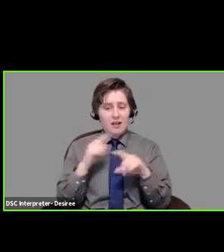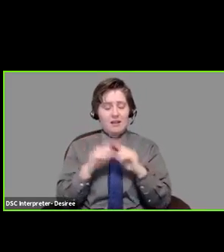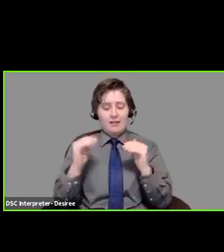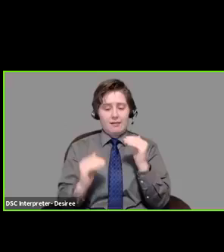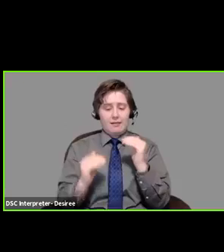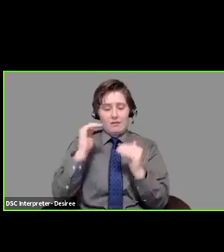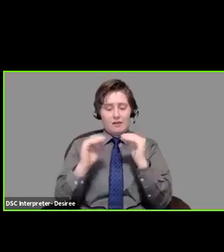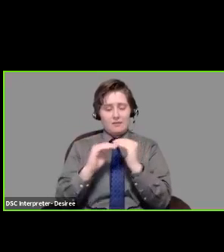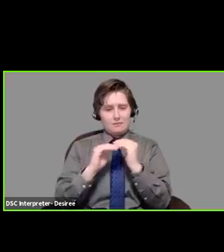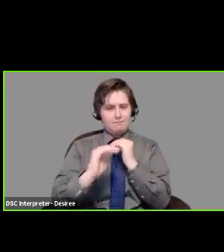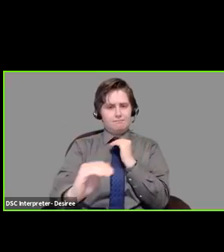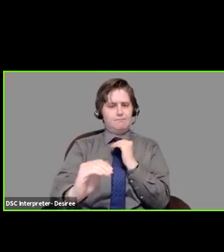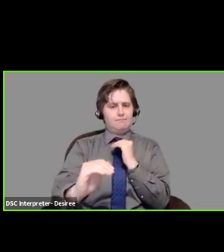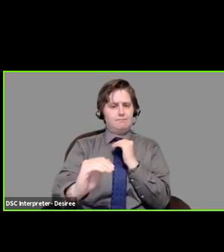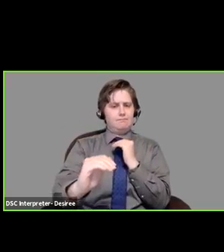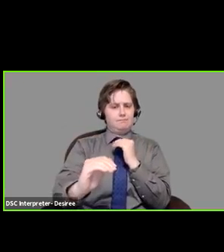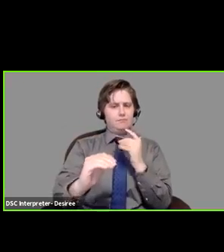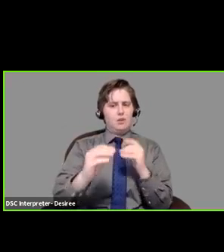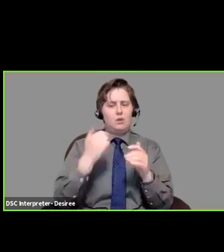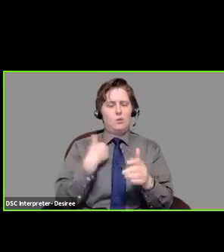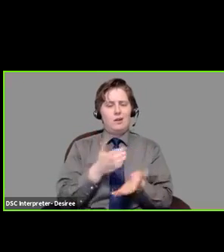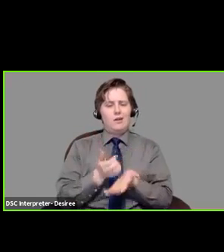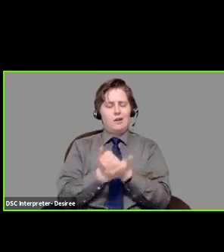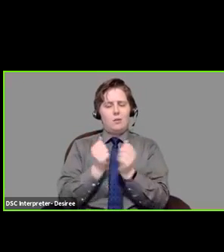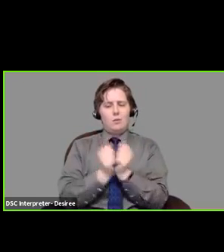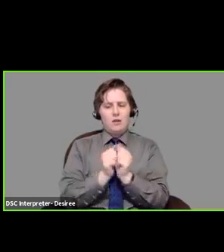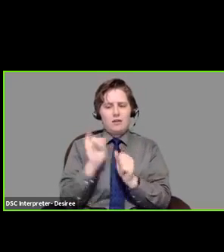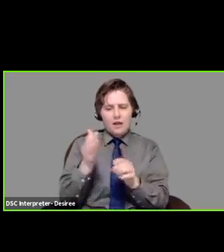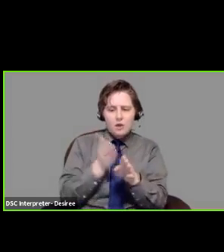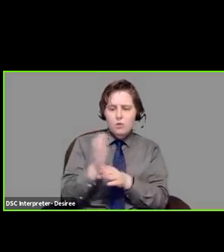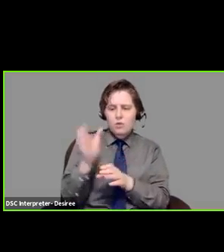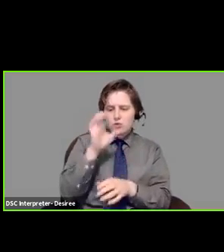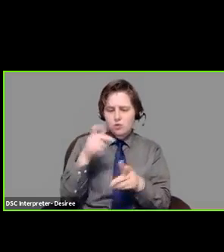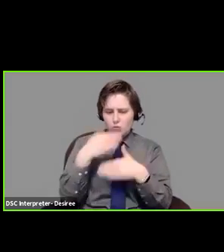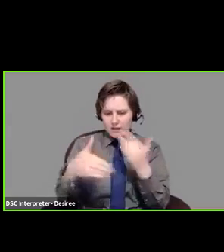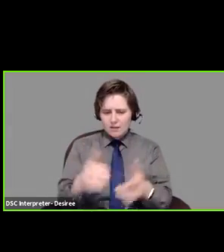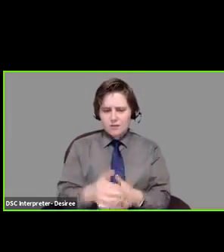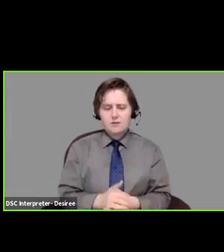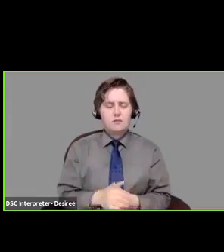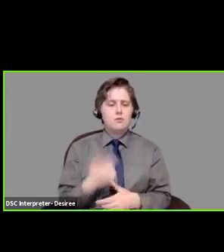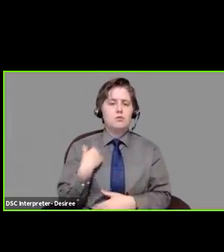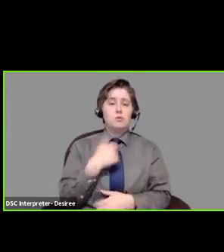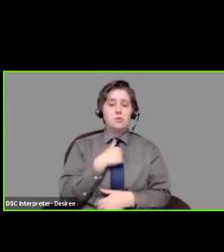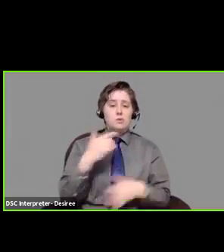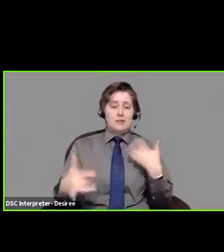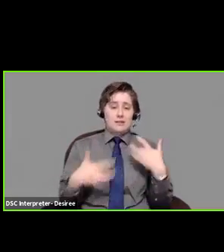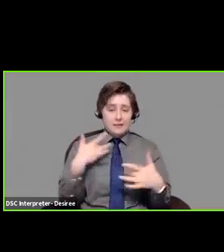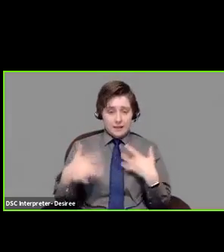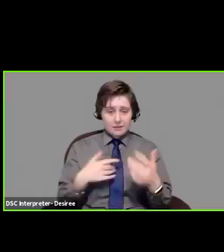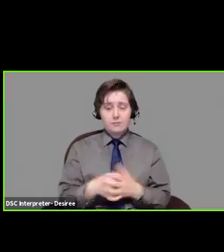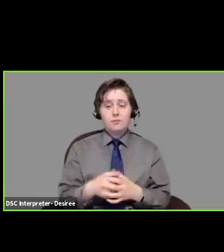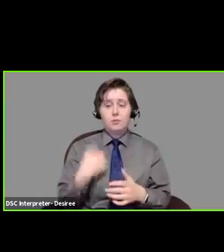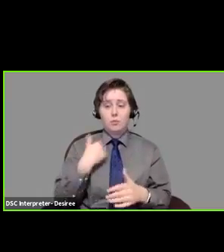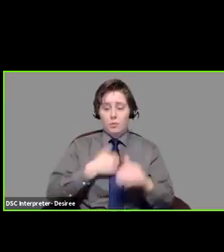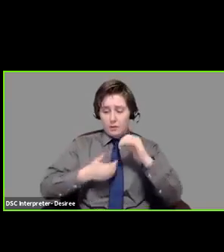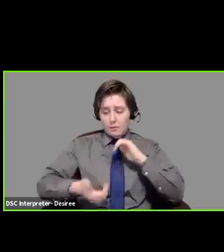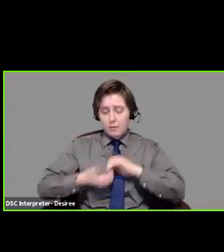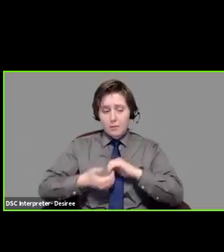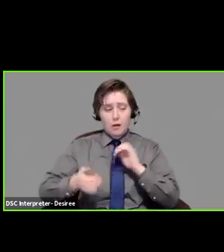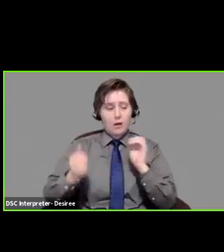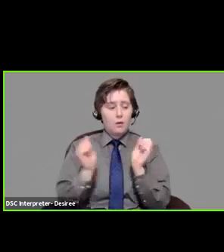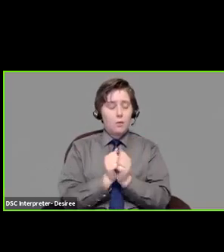stability. And we can help them through that career search process. And so we're excited. We partner